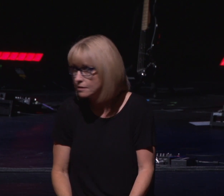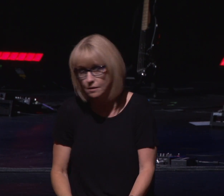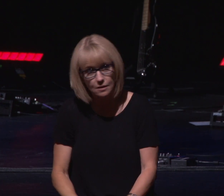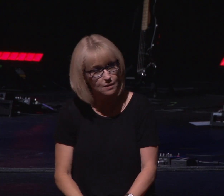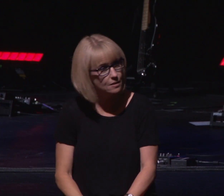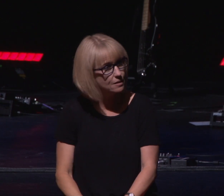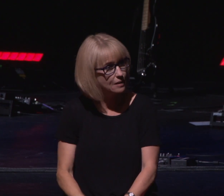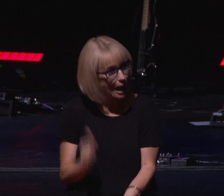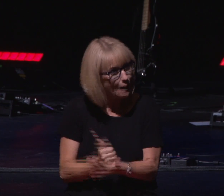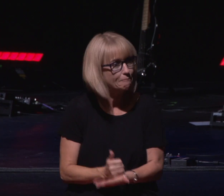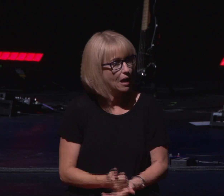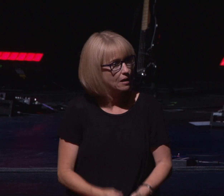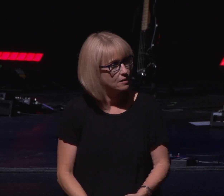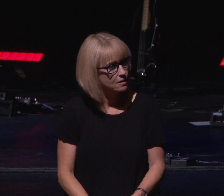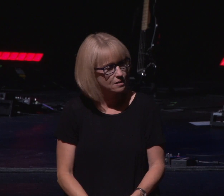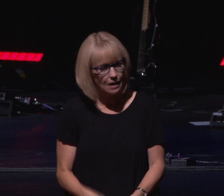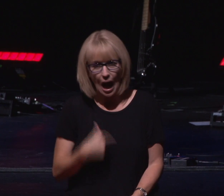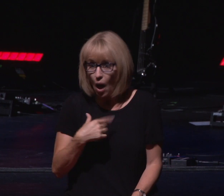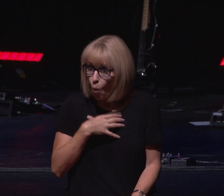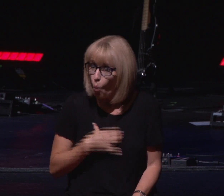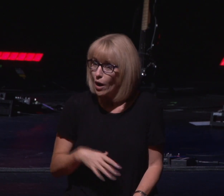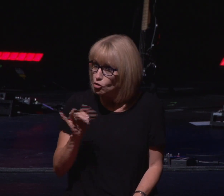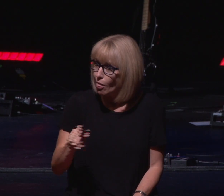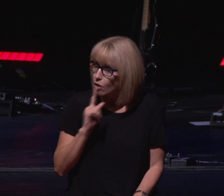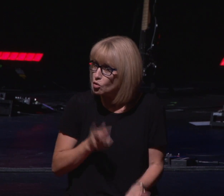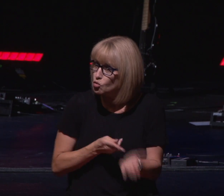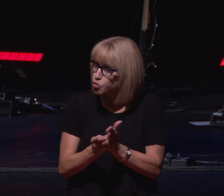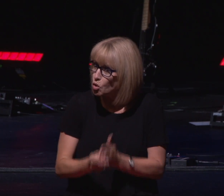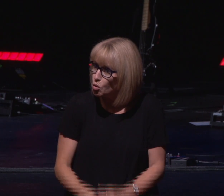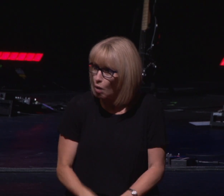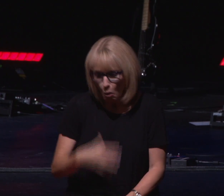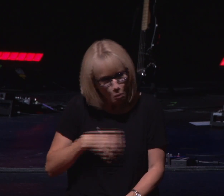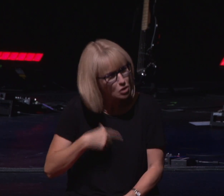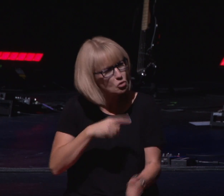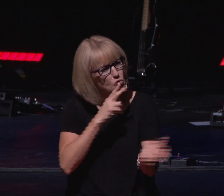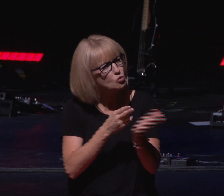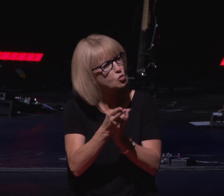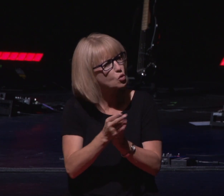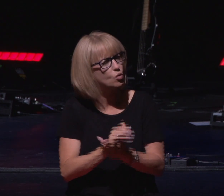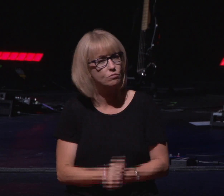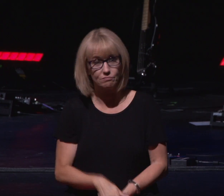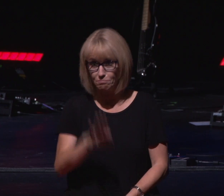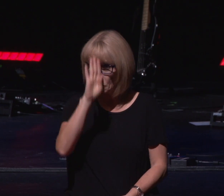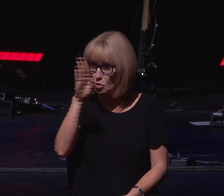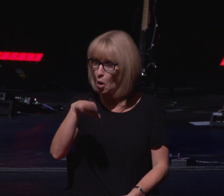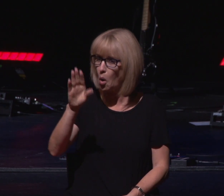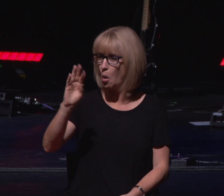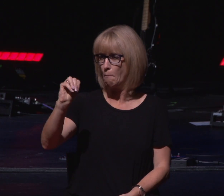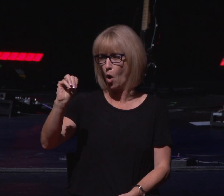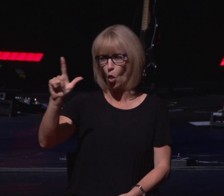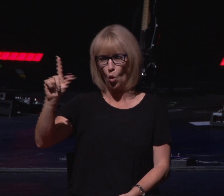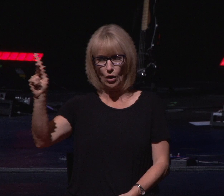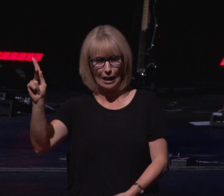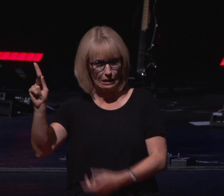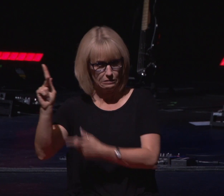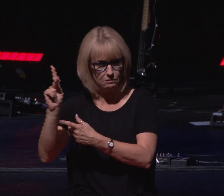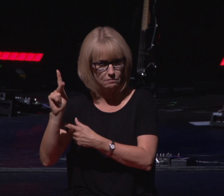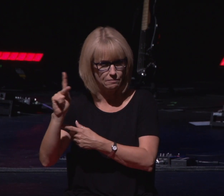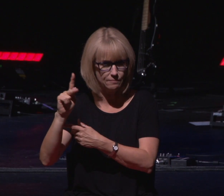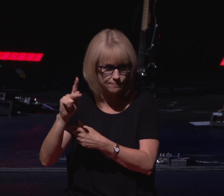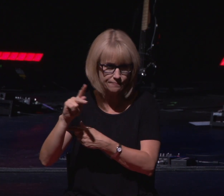we just get that picture? Wouldn't it be great if that was true? And unfortunately, Martin Luther King said way back in the 60s and still